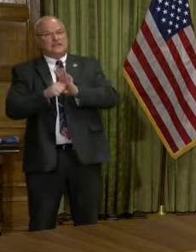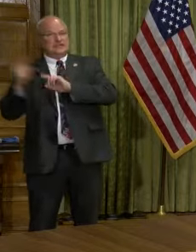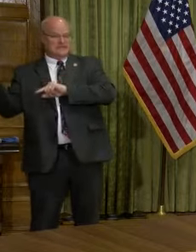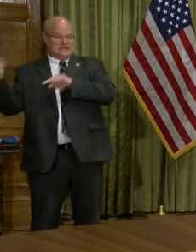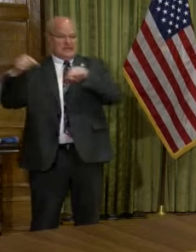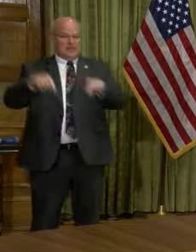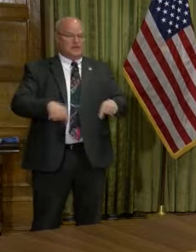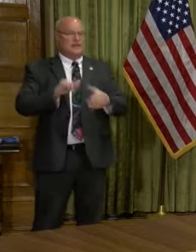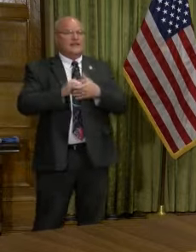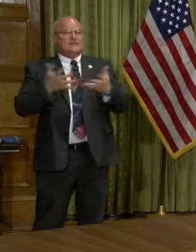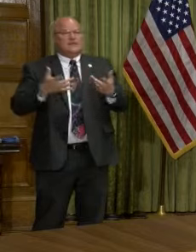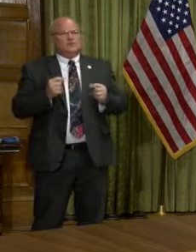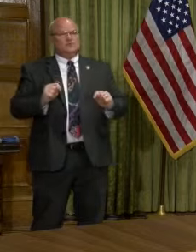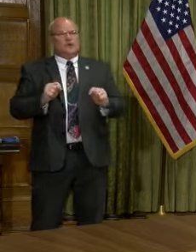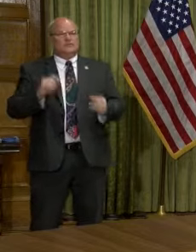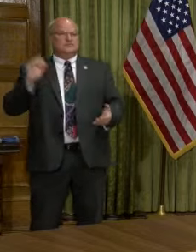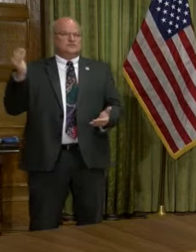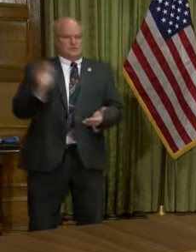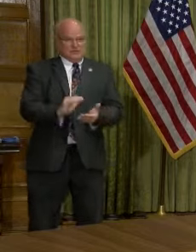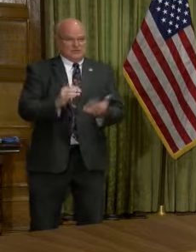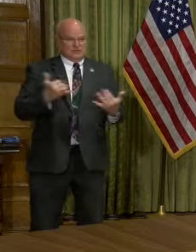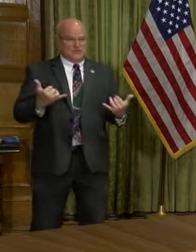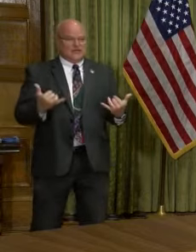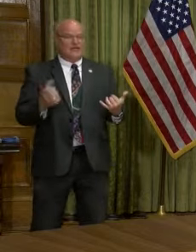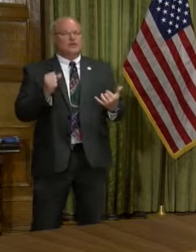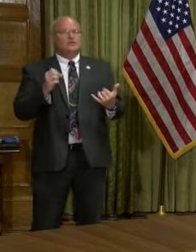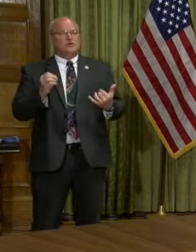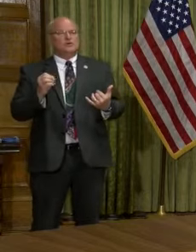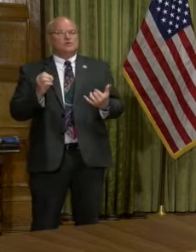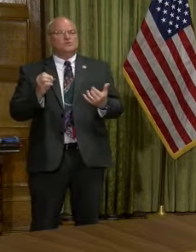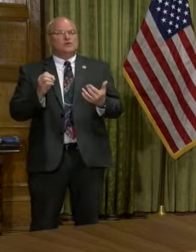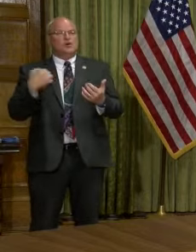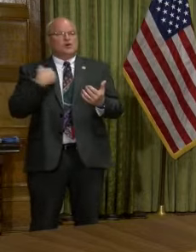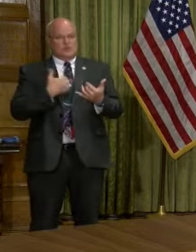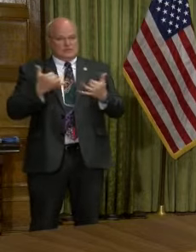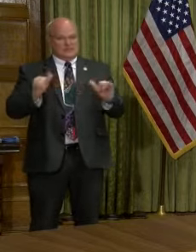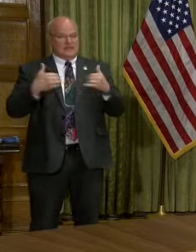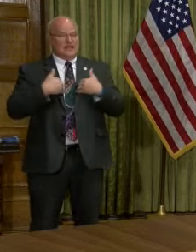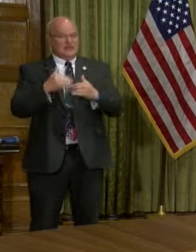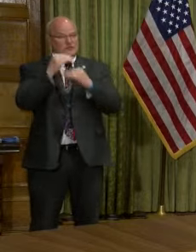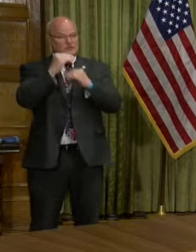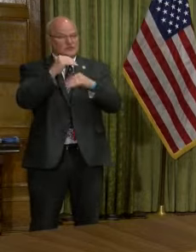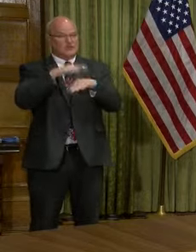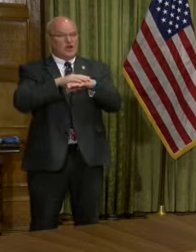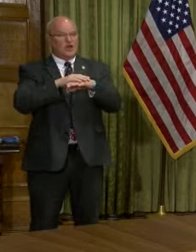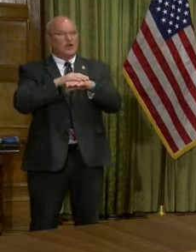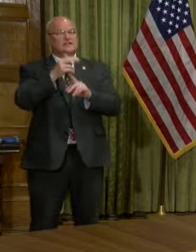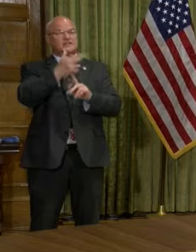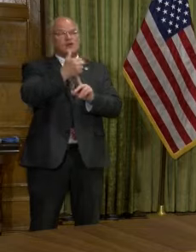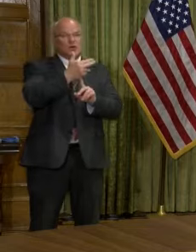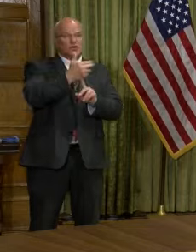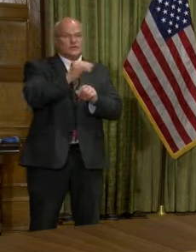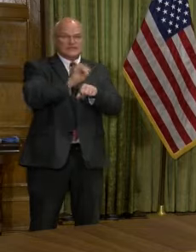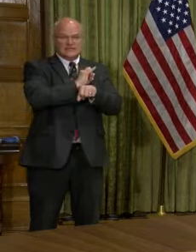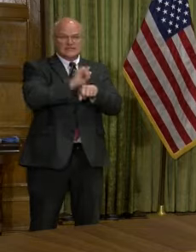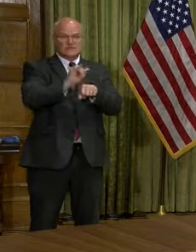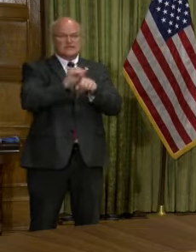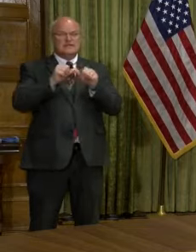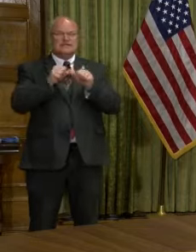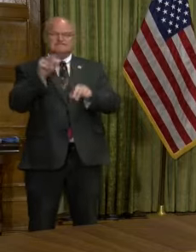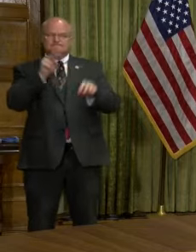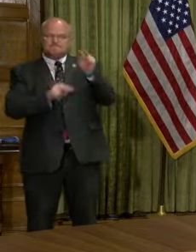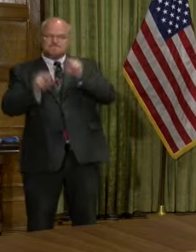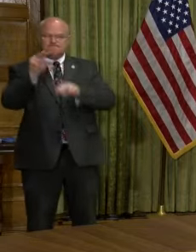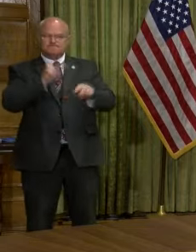here, and that's what we've tried to diminish. And so we still have the restrictions on the lodging industry. We'll continue to